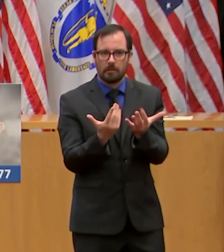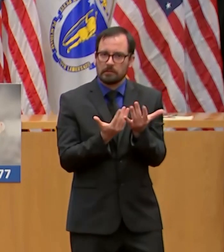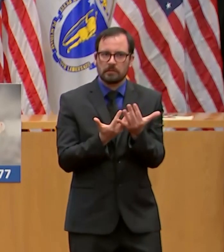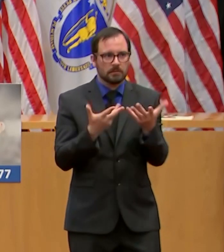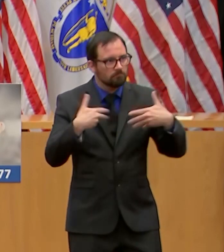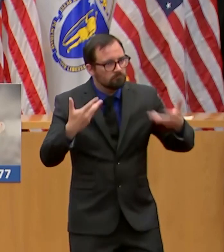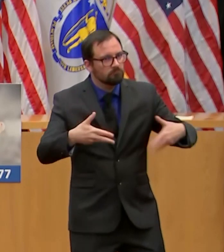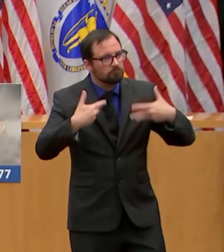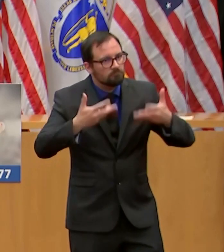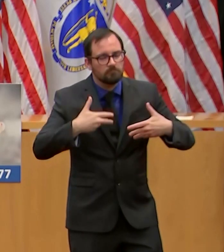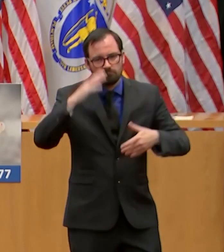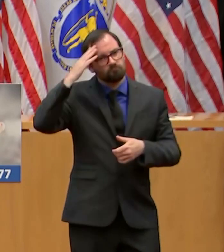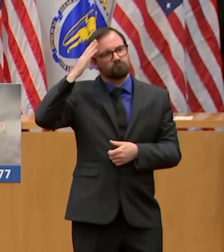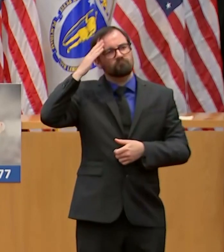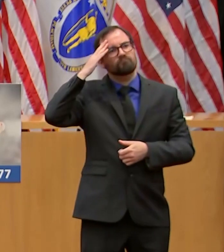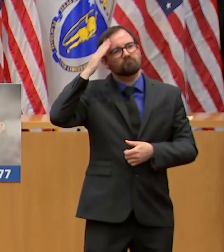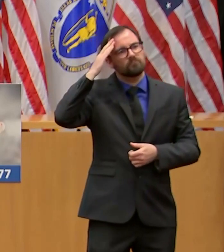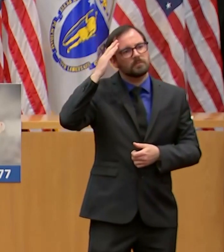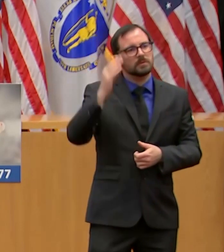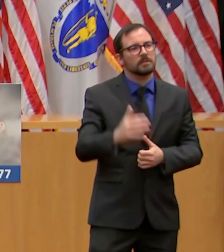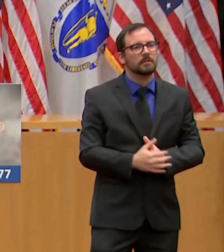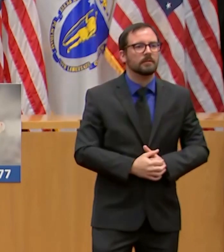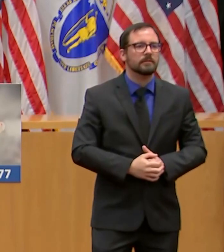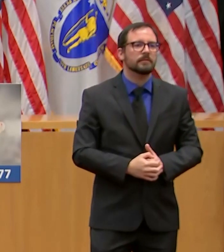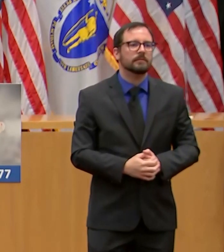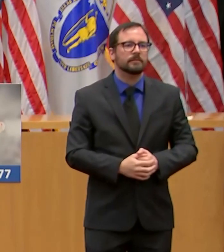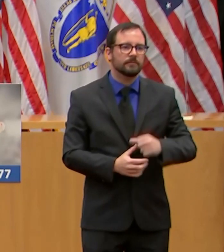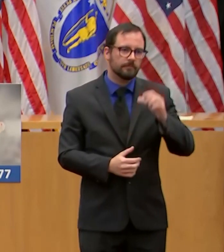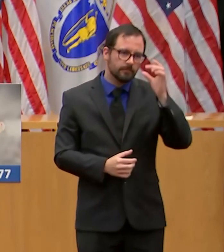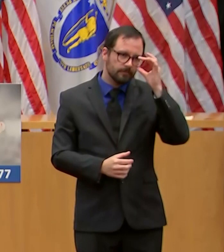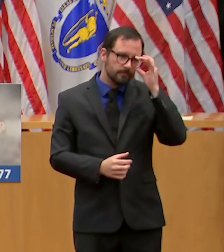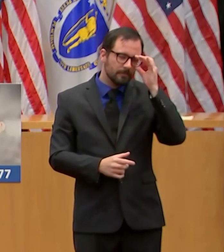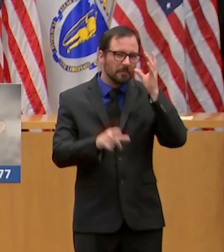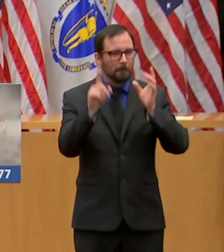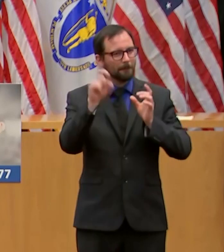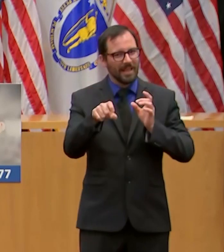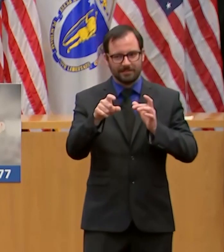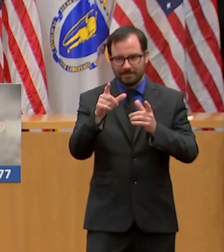some cases, a personal connection from DUA's customer service